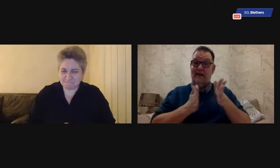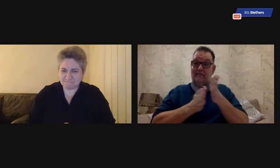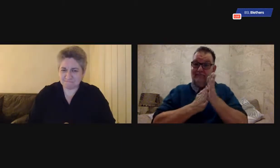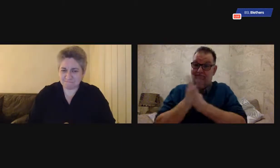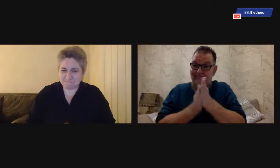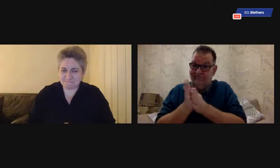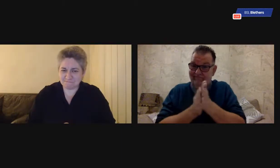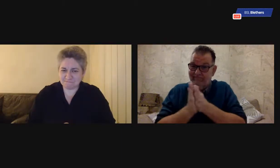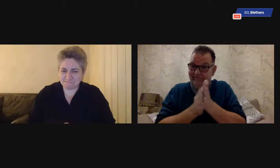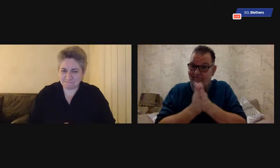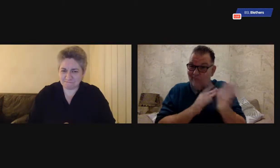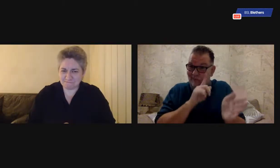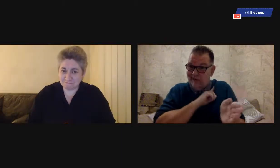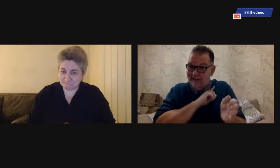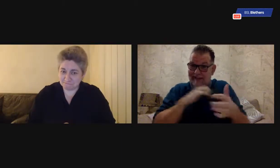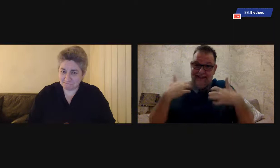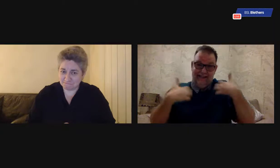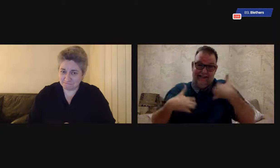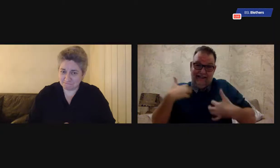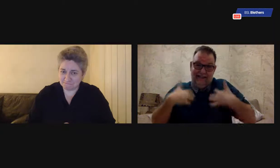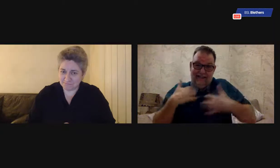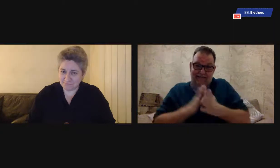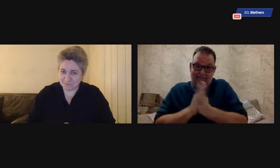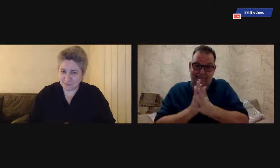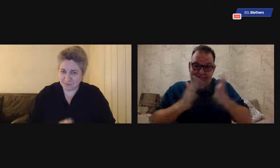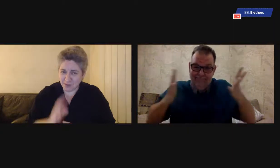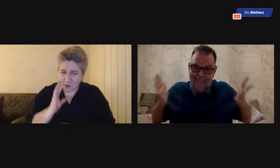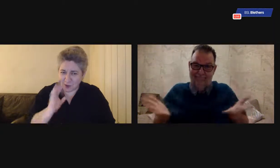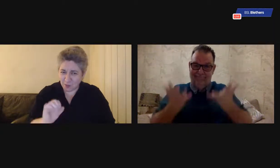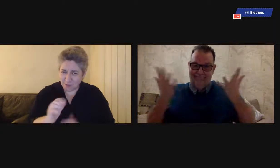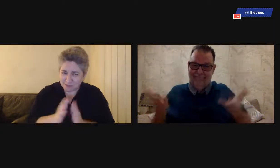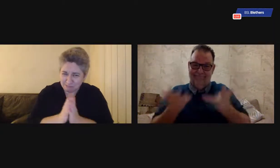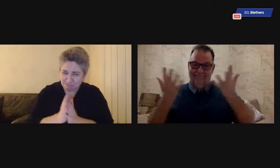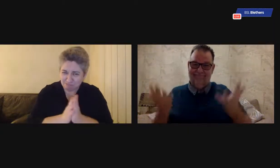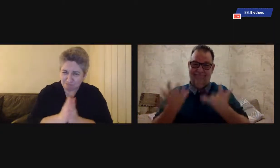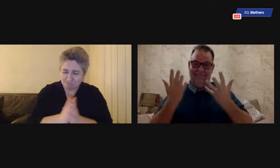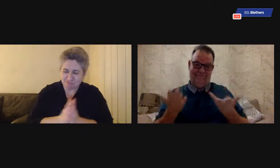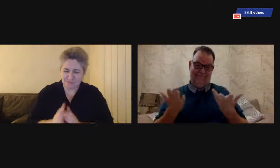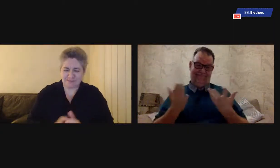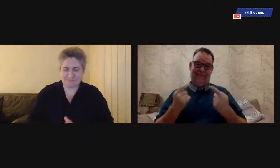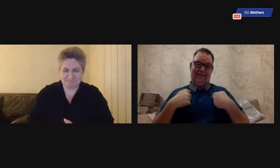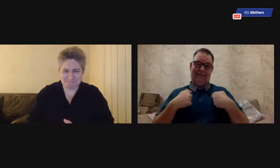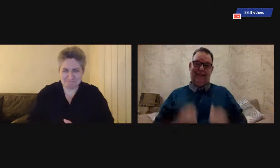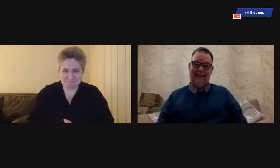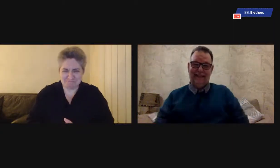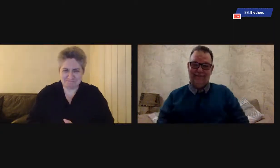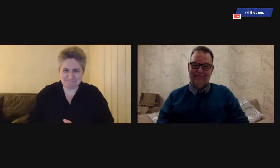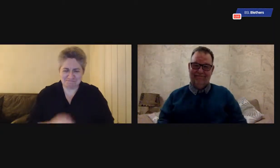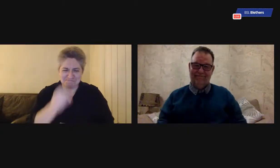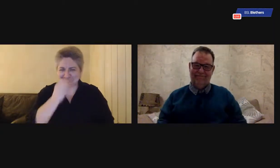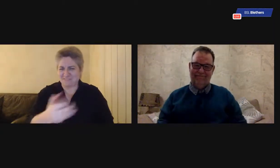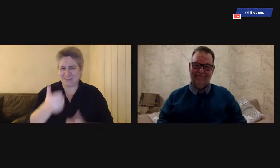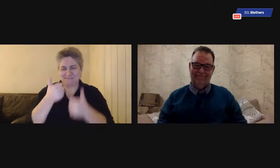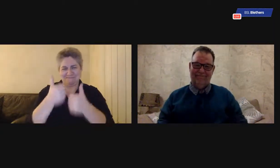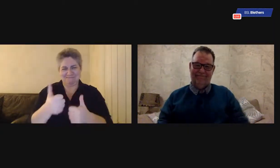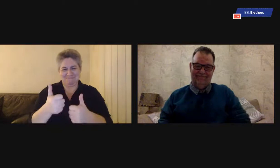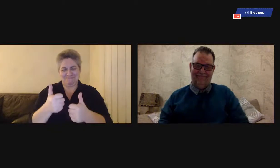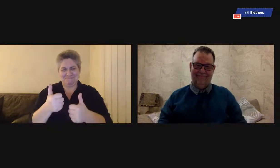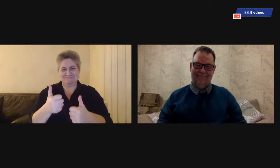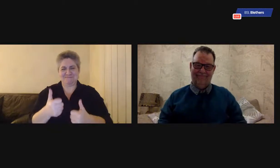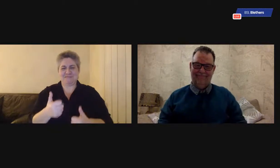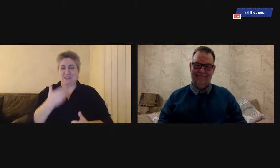Second name's Collins, but my sign name is this, rubbing my hands. Now, the reason for that is that I always get super